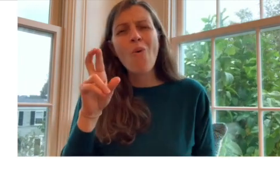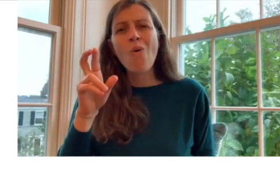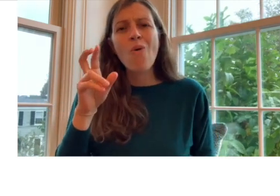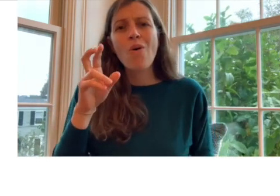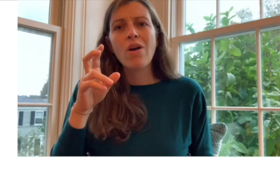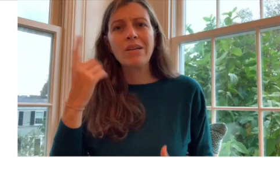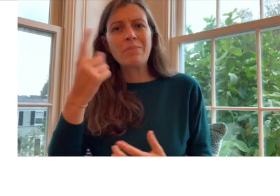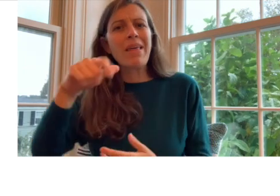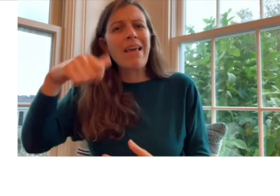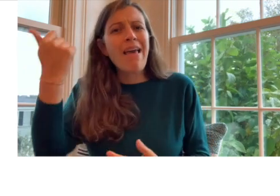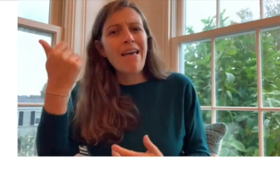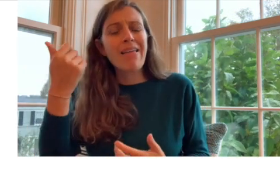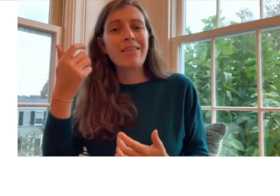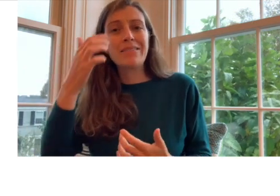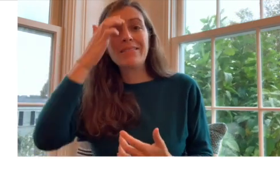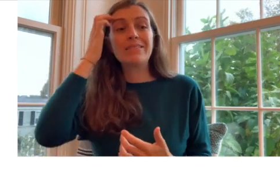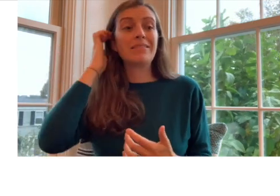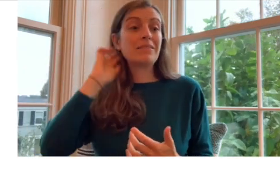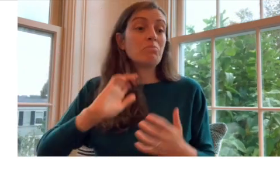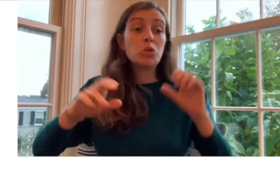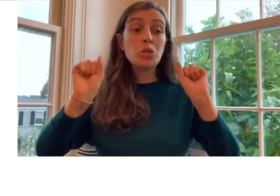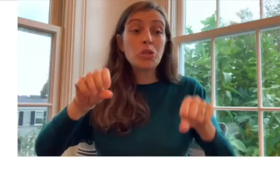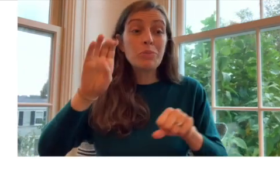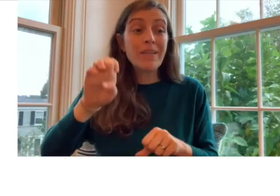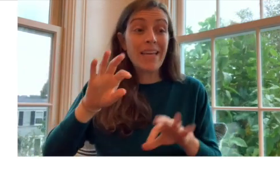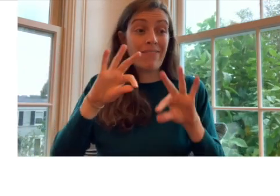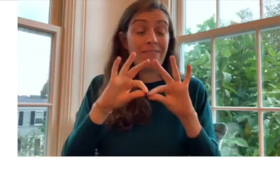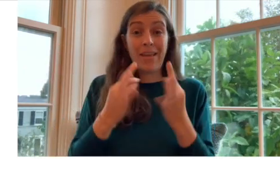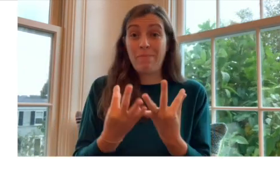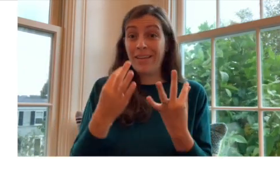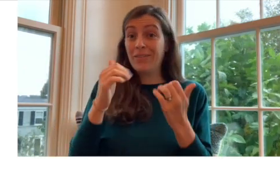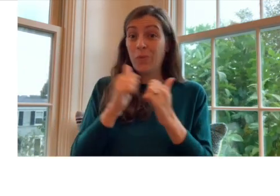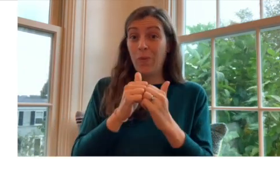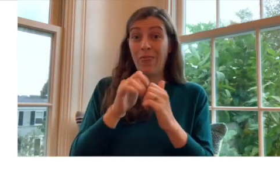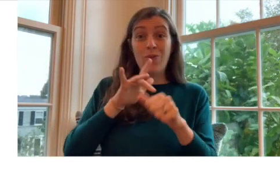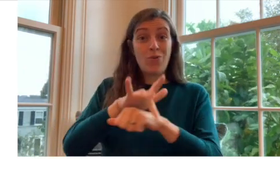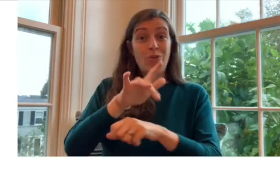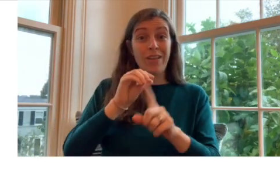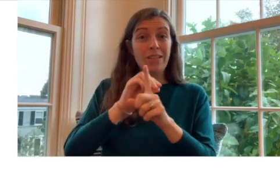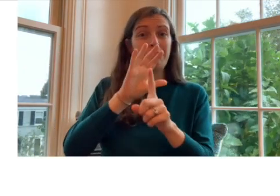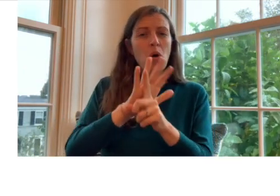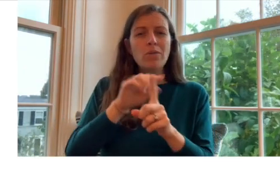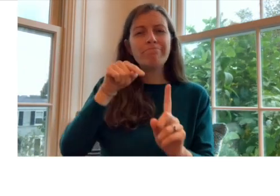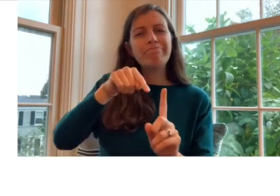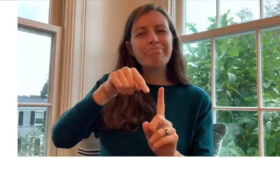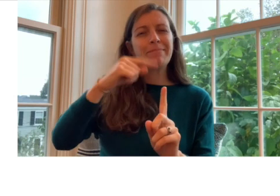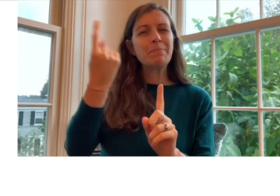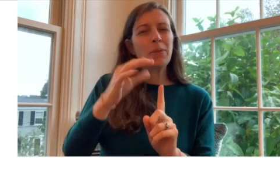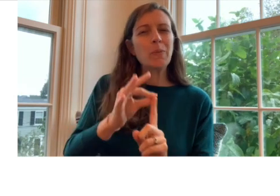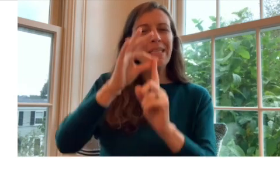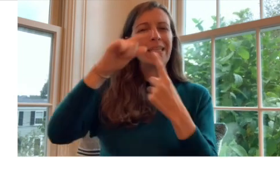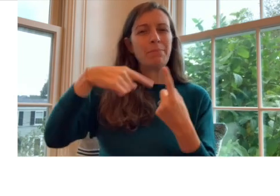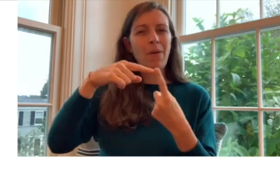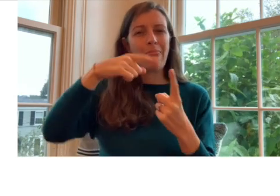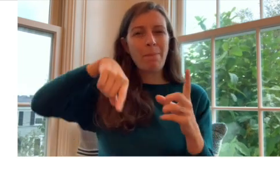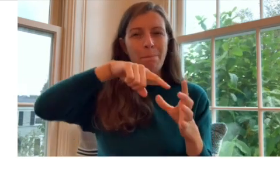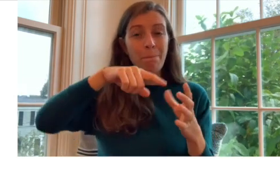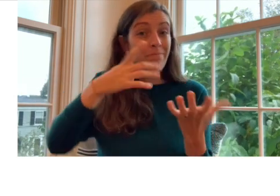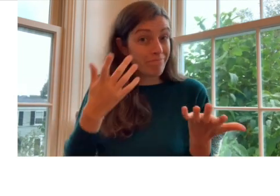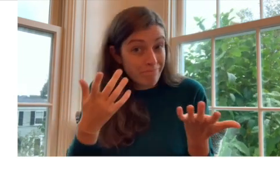Is it the case that there's some magic about being exposed to ASL by 6 months, or is it that there's something unique about these